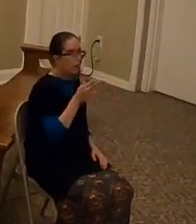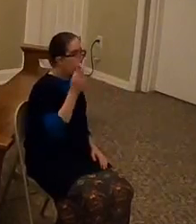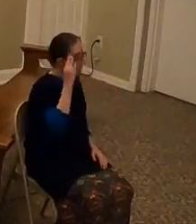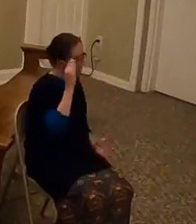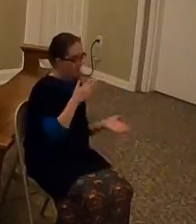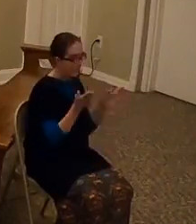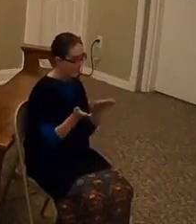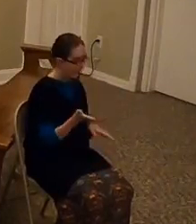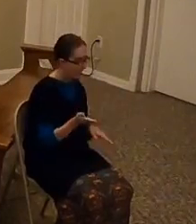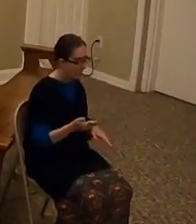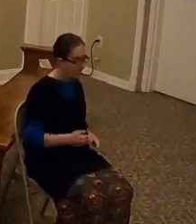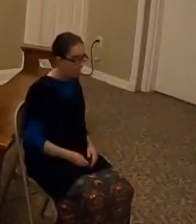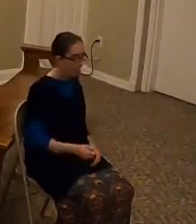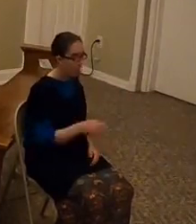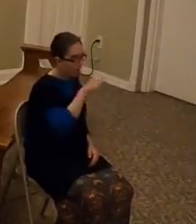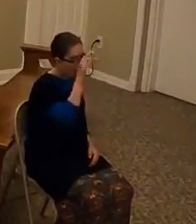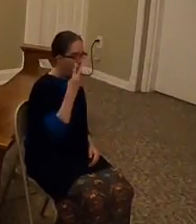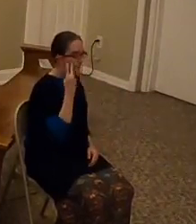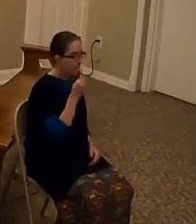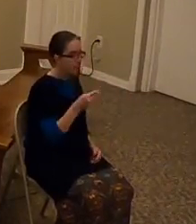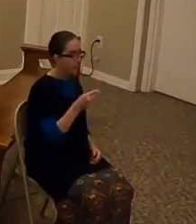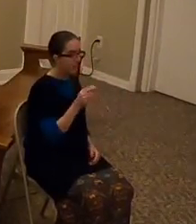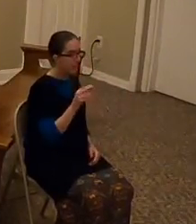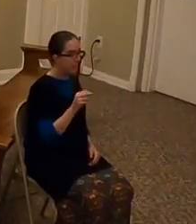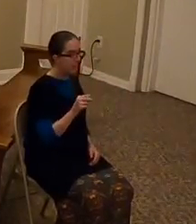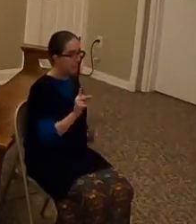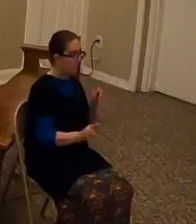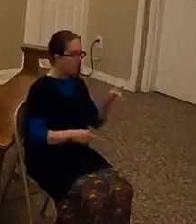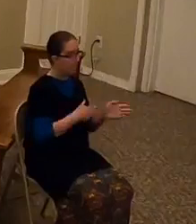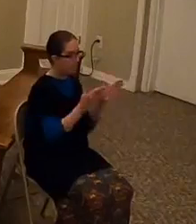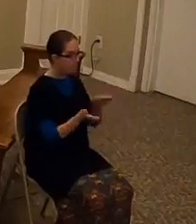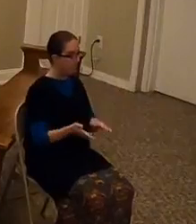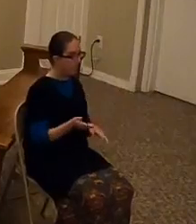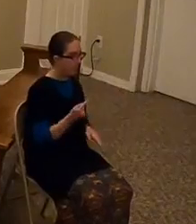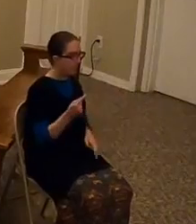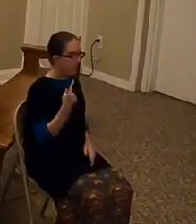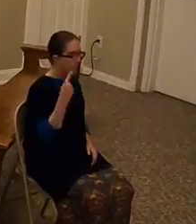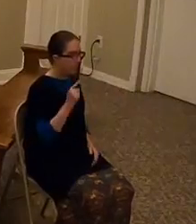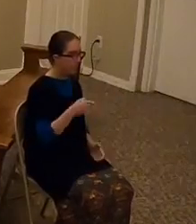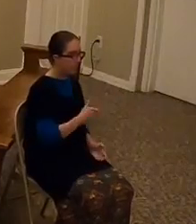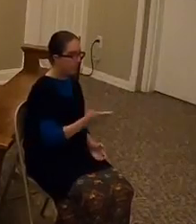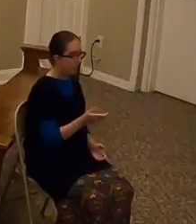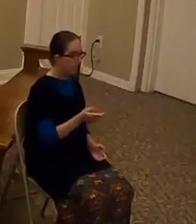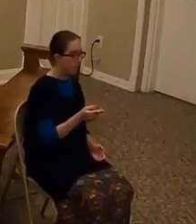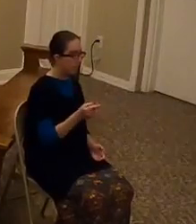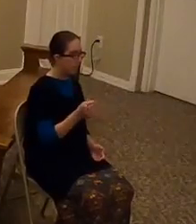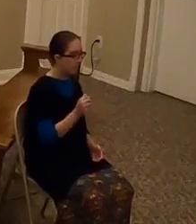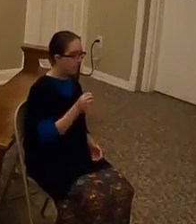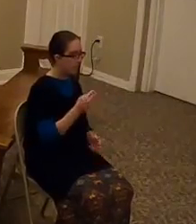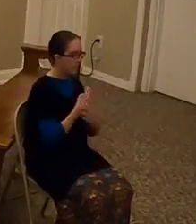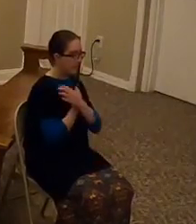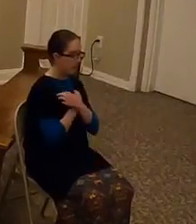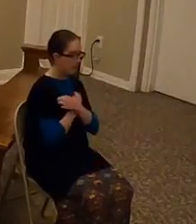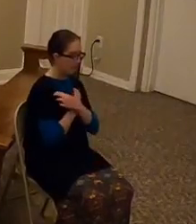was. They had never seen anybody die. The first thing they saw die was some